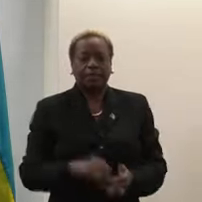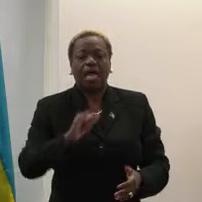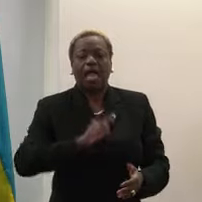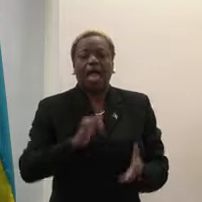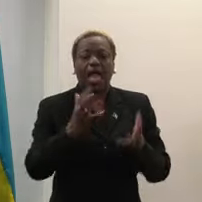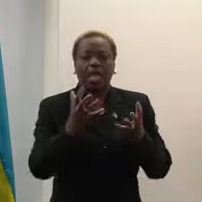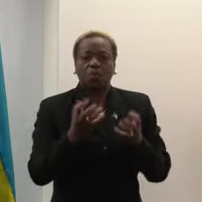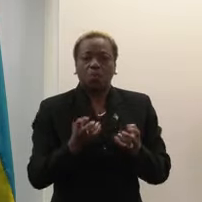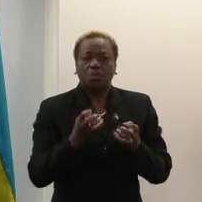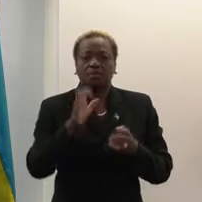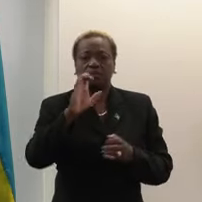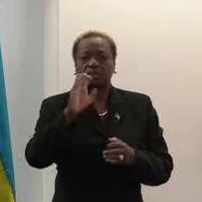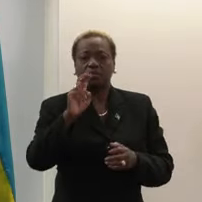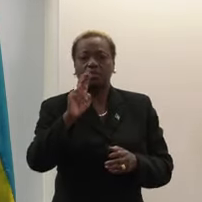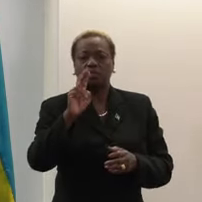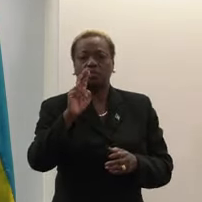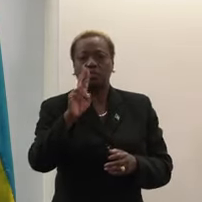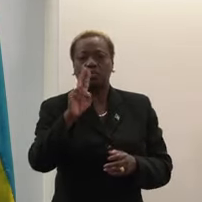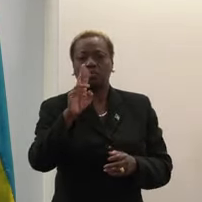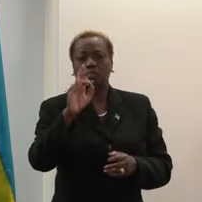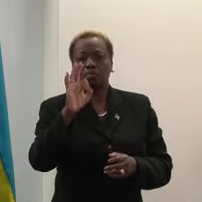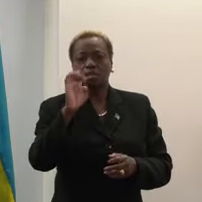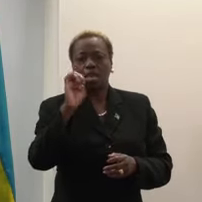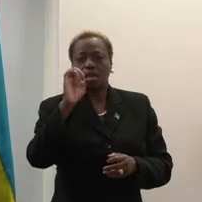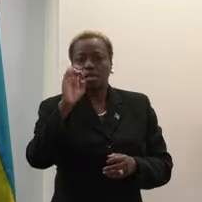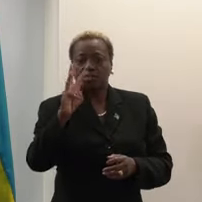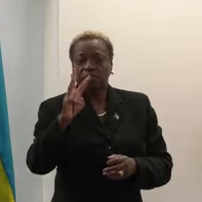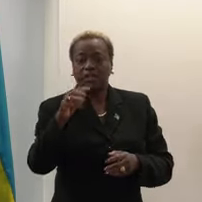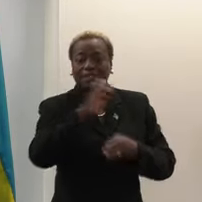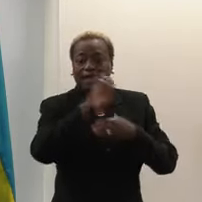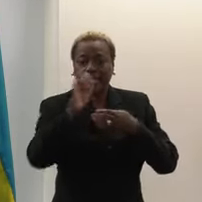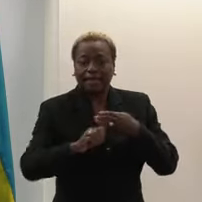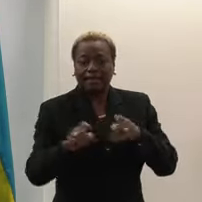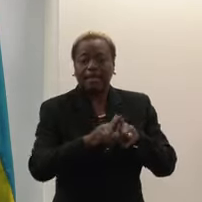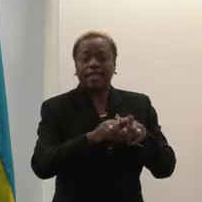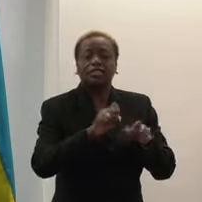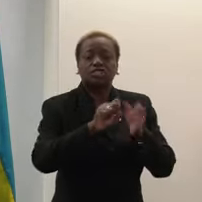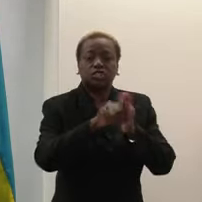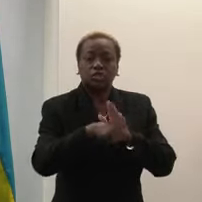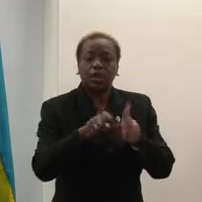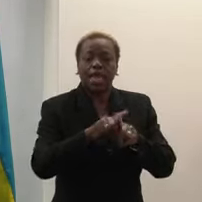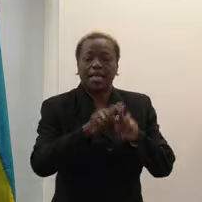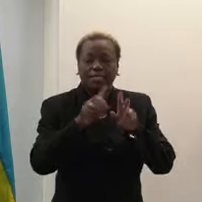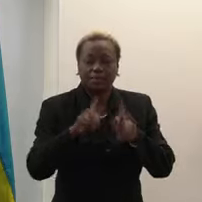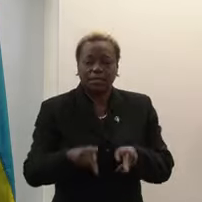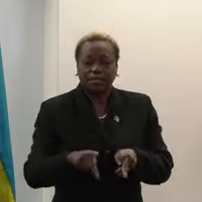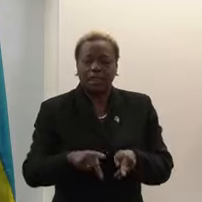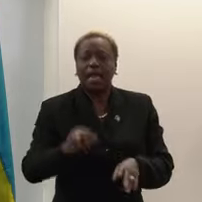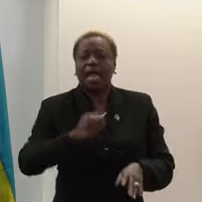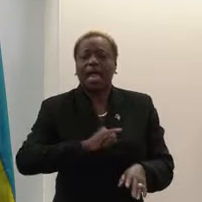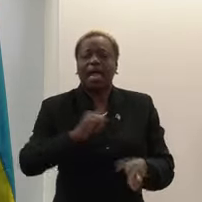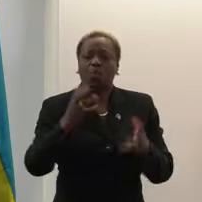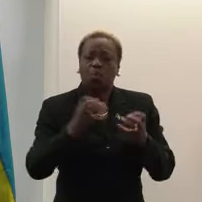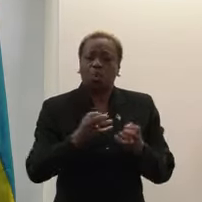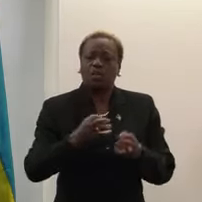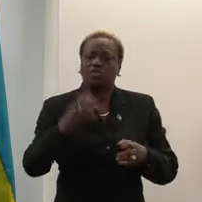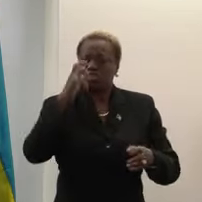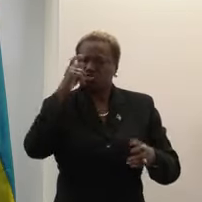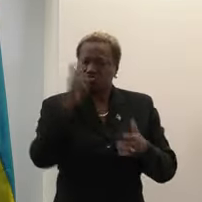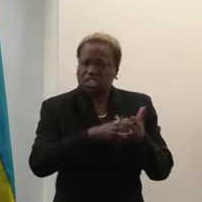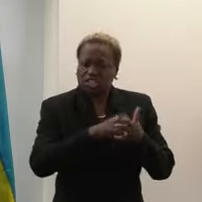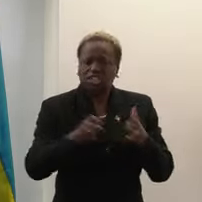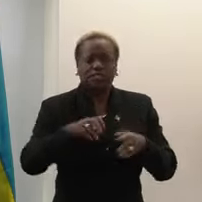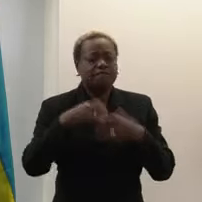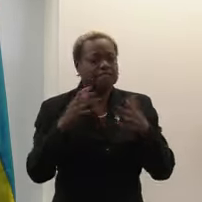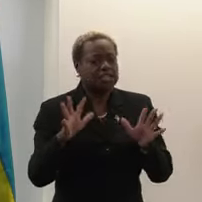this curfew to end as soon as possible. I want these restrictions over as